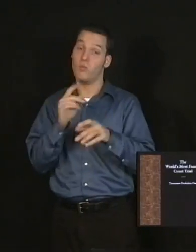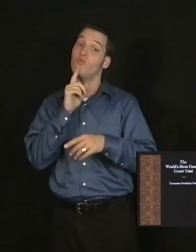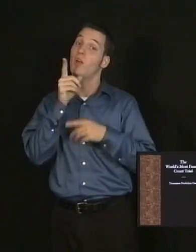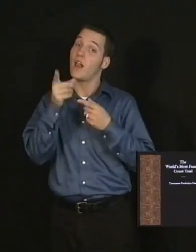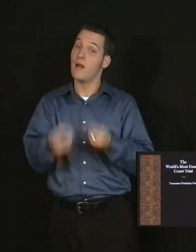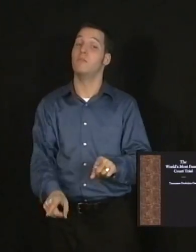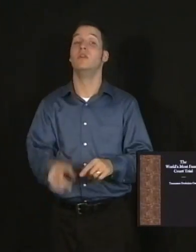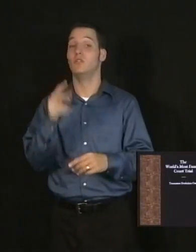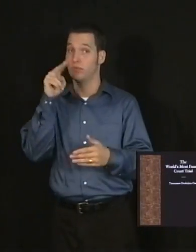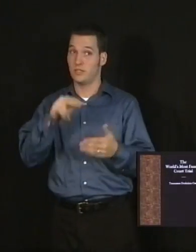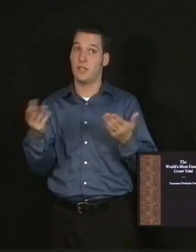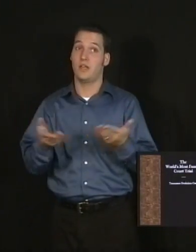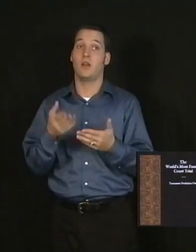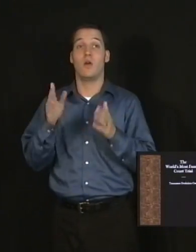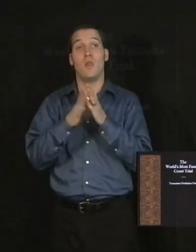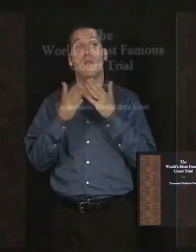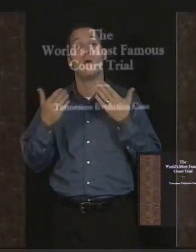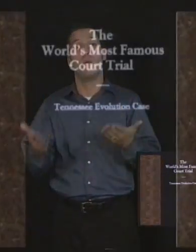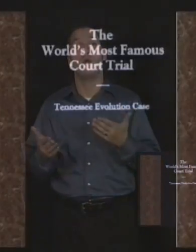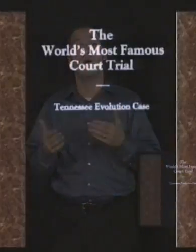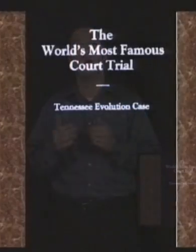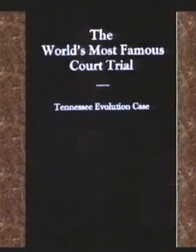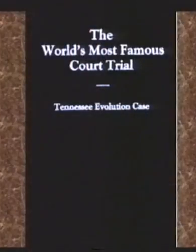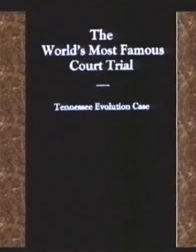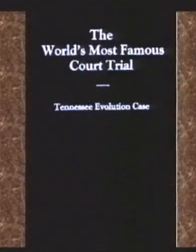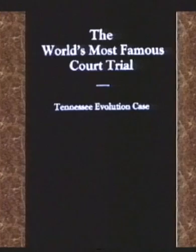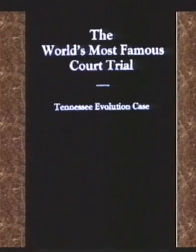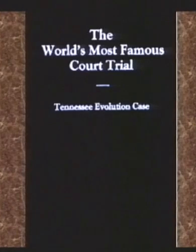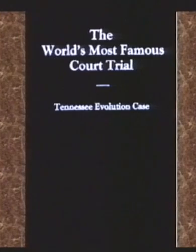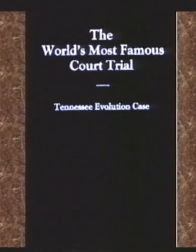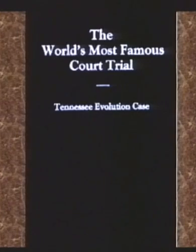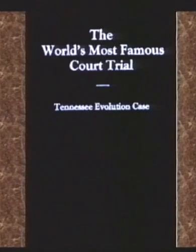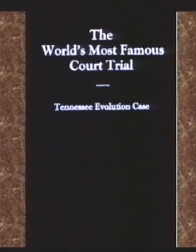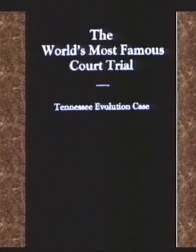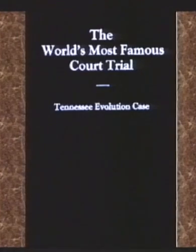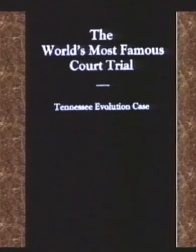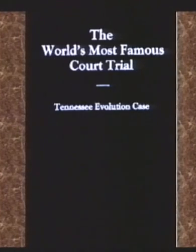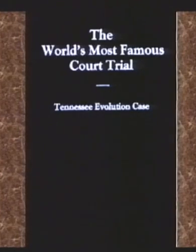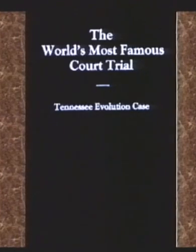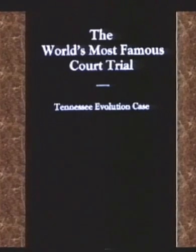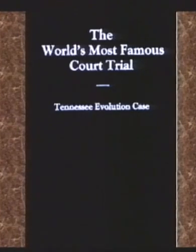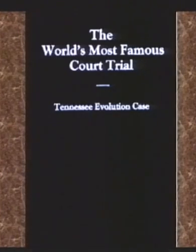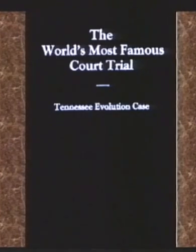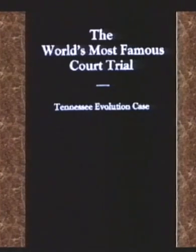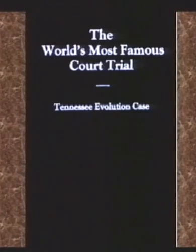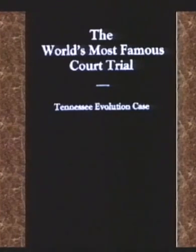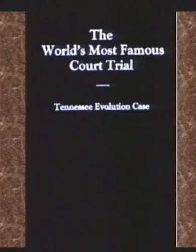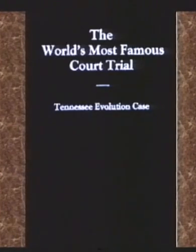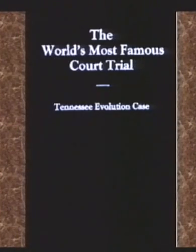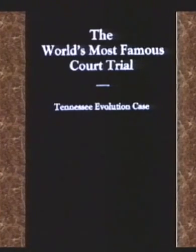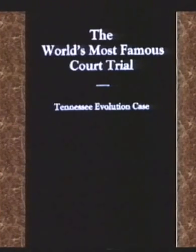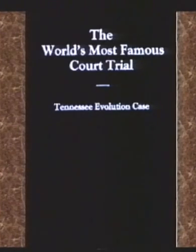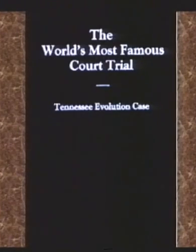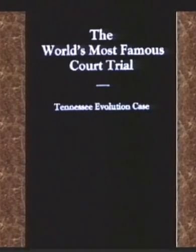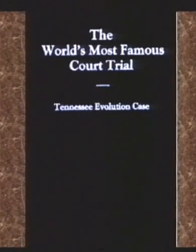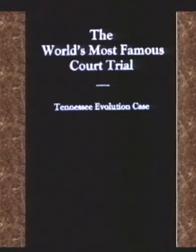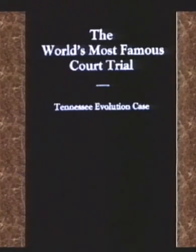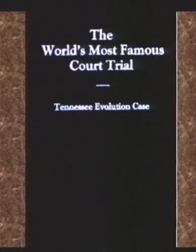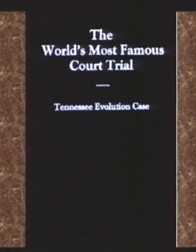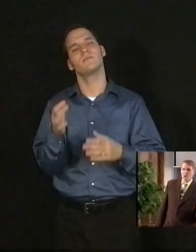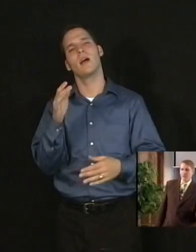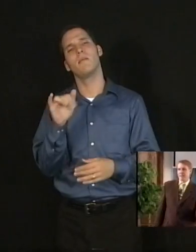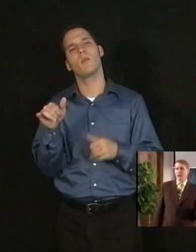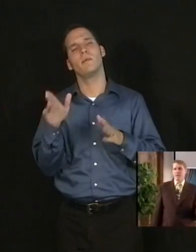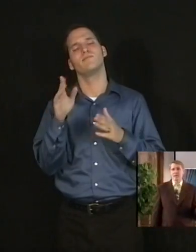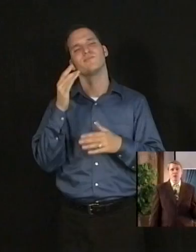in this book, The Scopes Monkey Trial, the world's most famous court trial. And by the way, if there's a movie circulating around